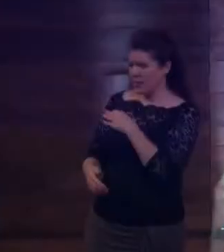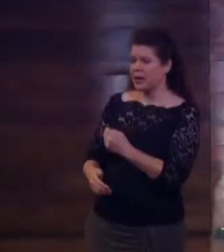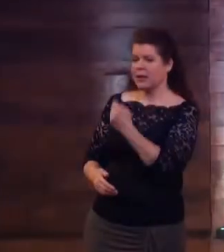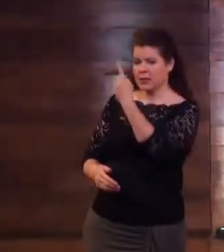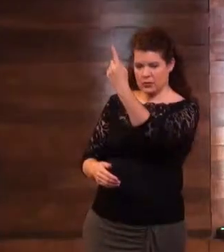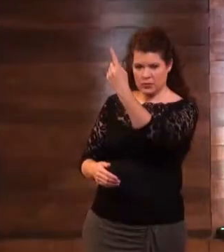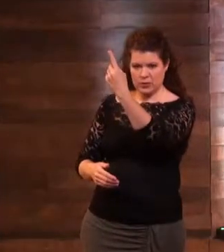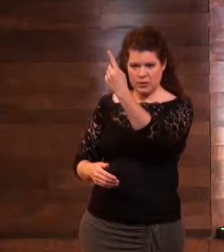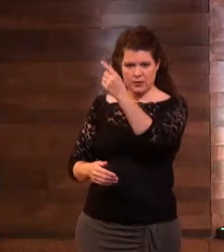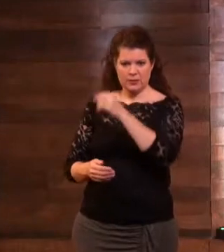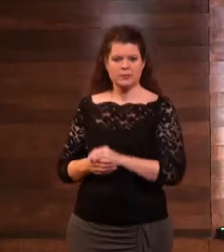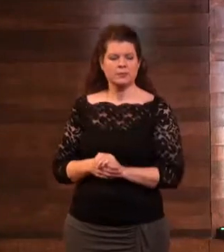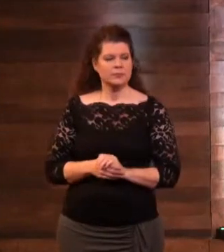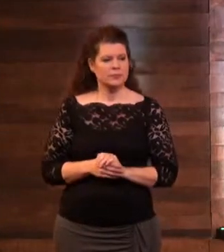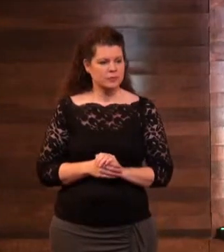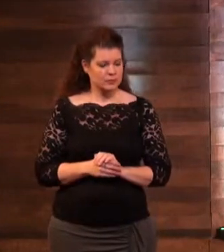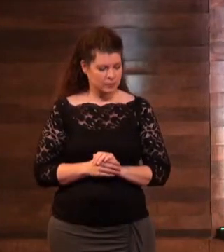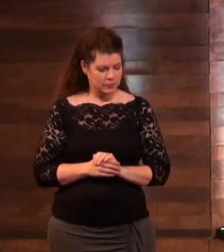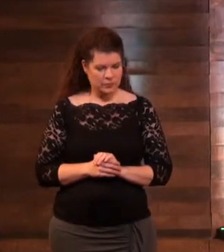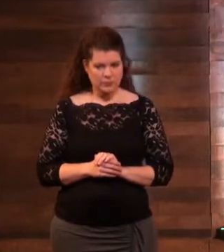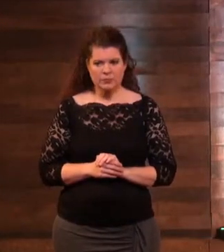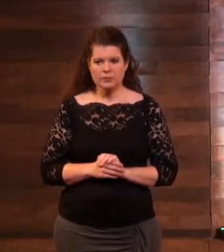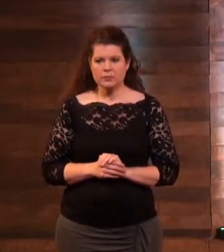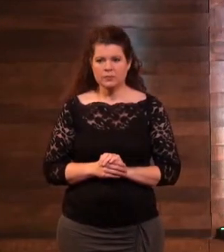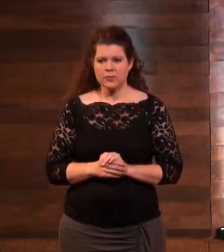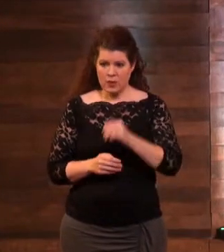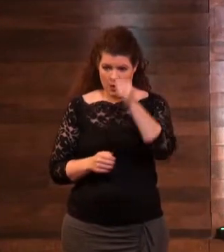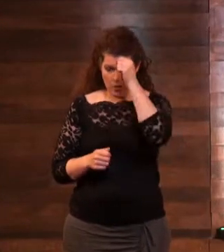That's going to come up again later. So remember that story.